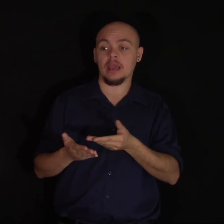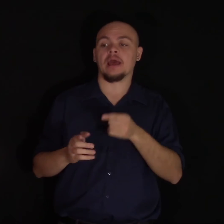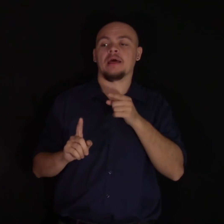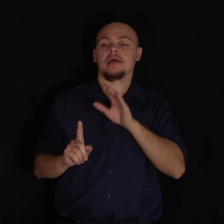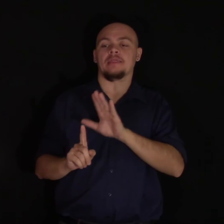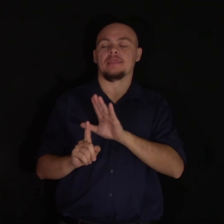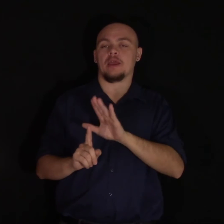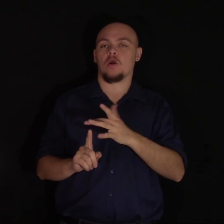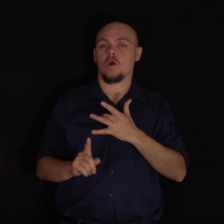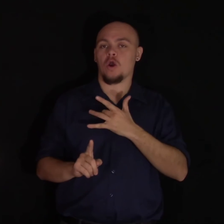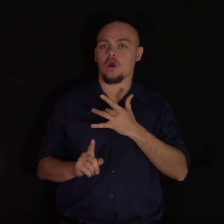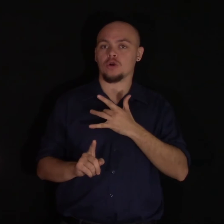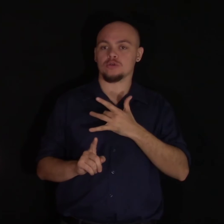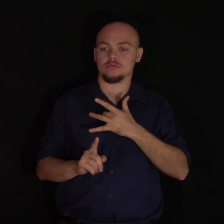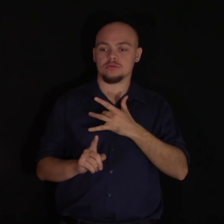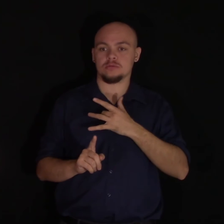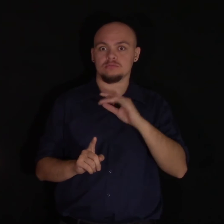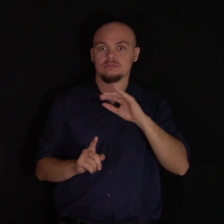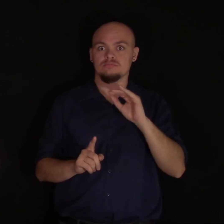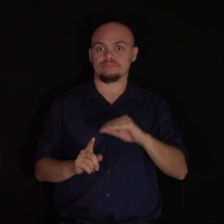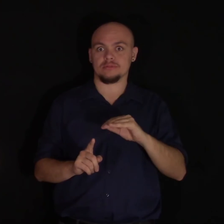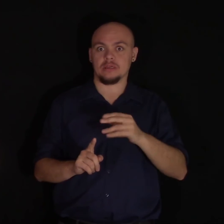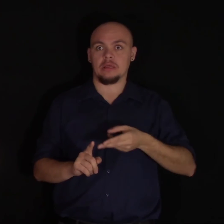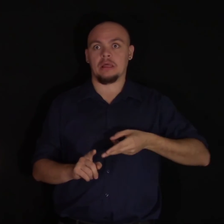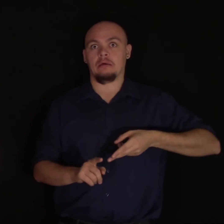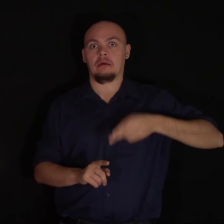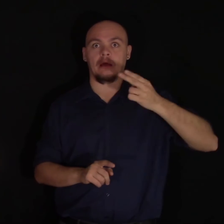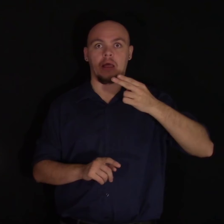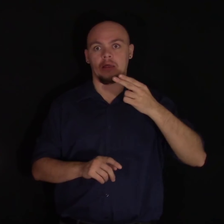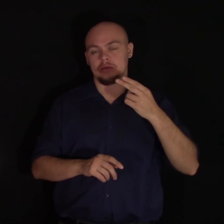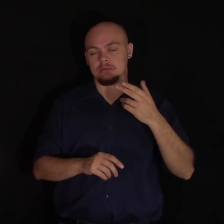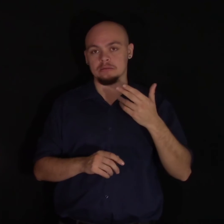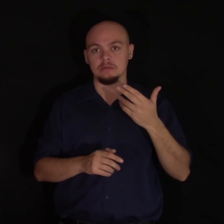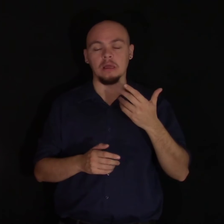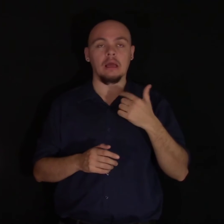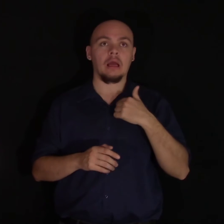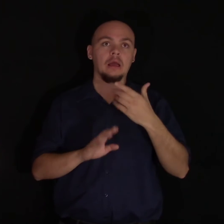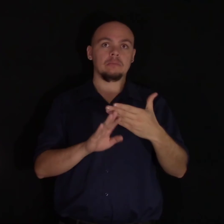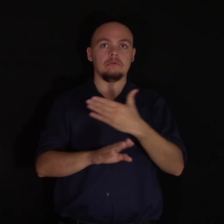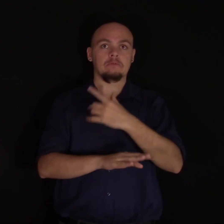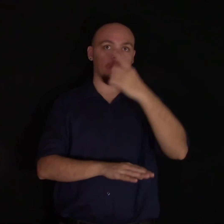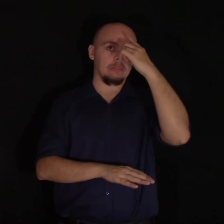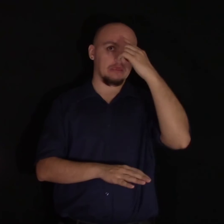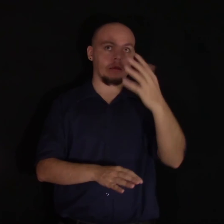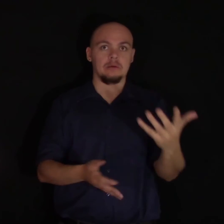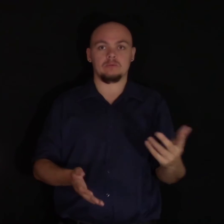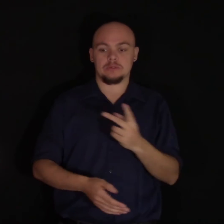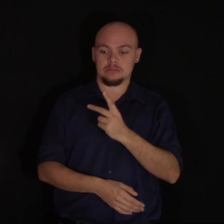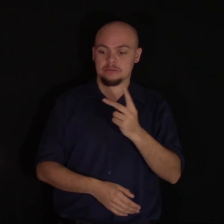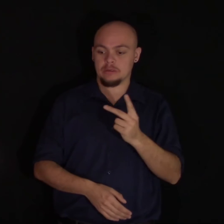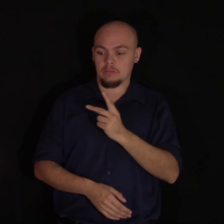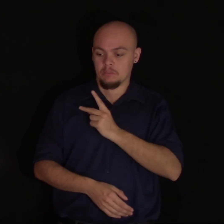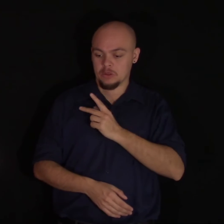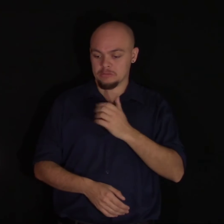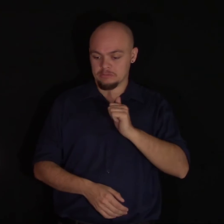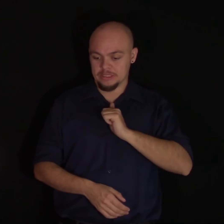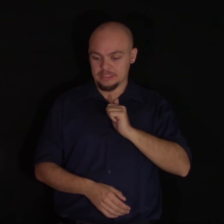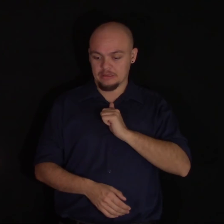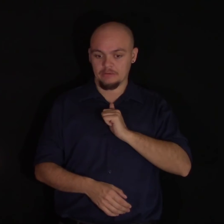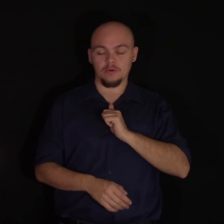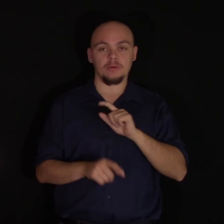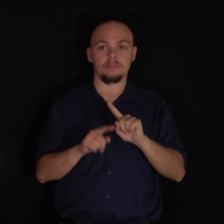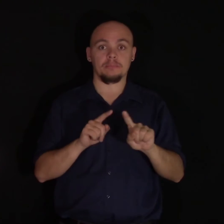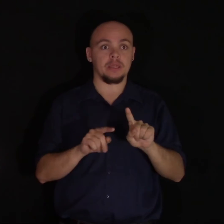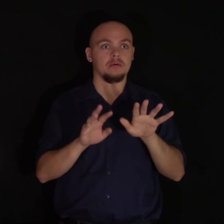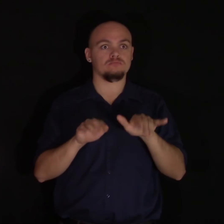suicide. What I once thought was simply a personal matter, I realized had a ripple effect that went into the